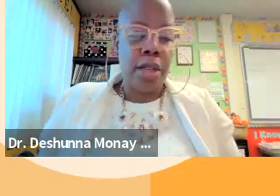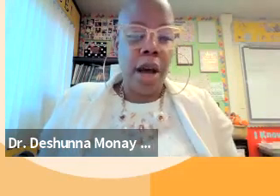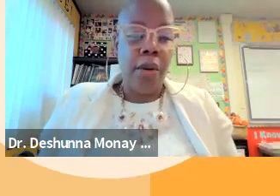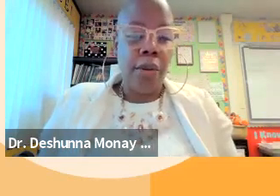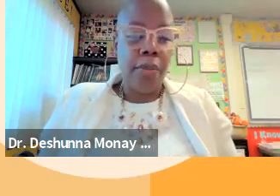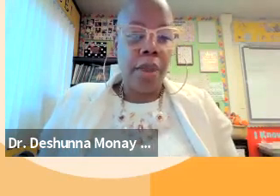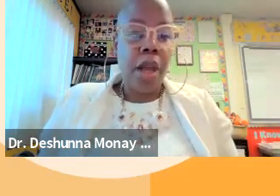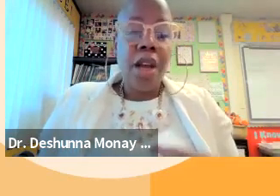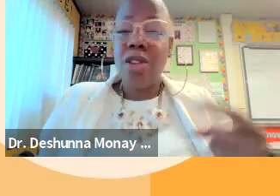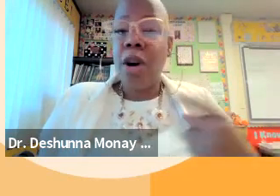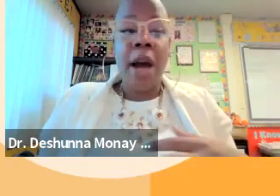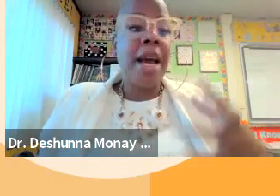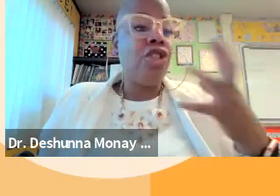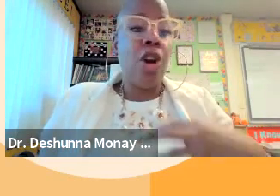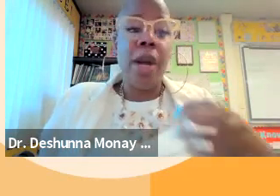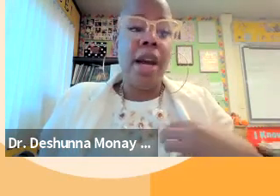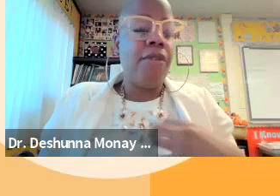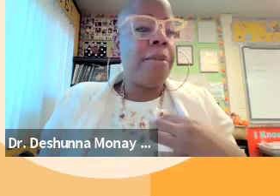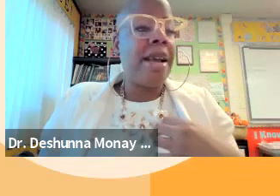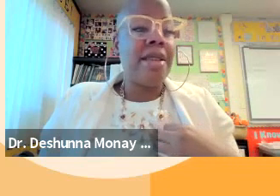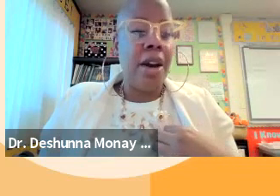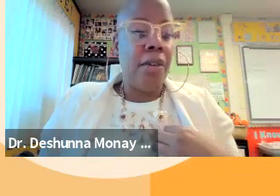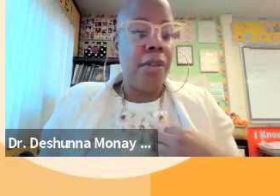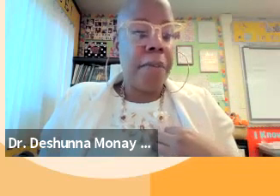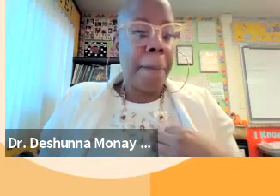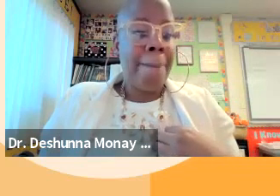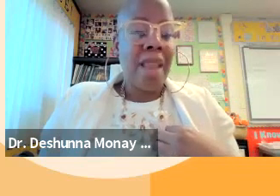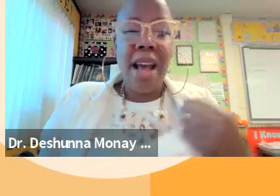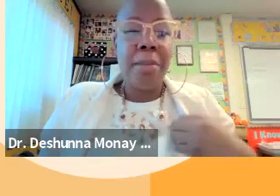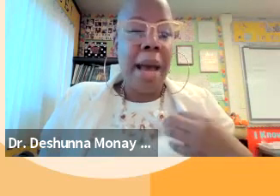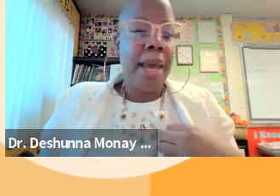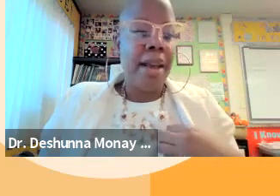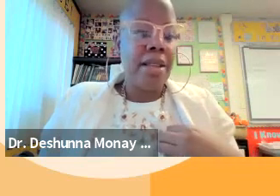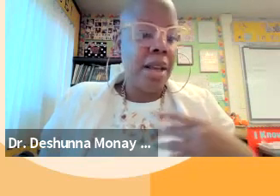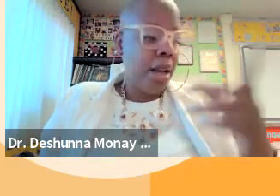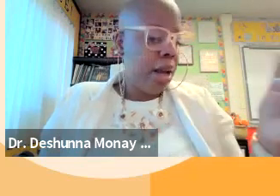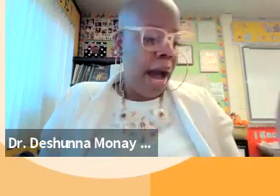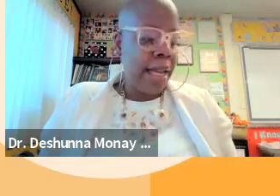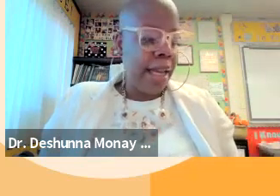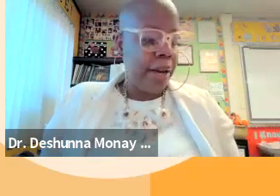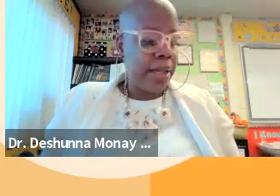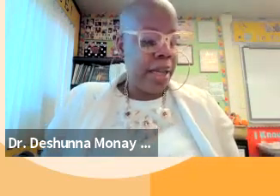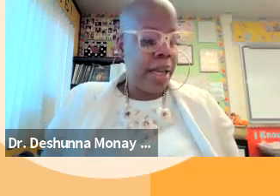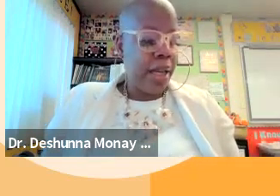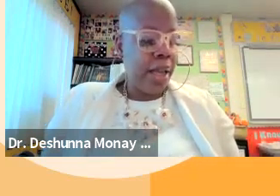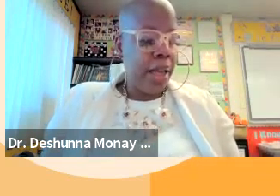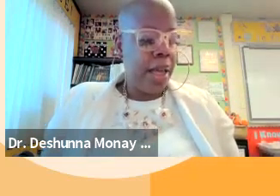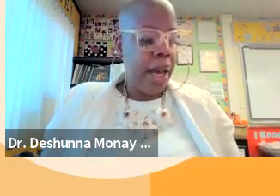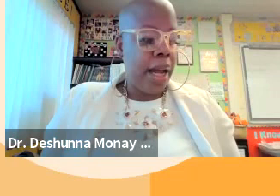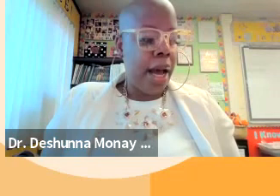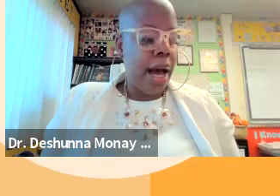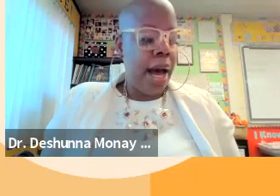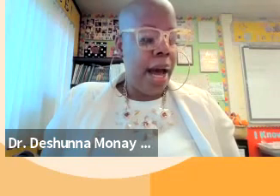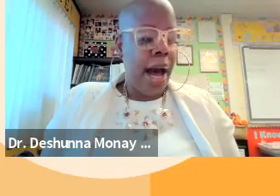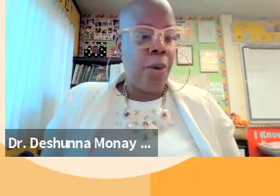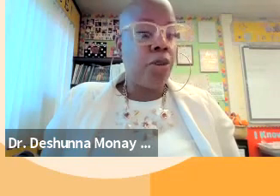for yourself. So if I'm not showing up for myself as my best, I can guarantee